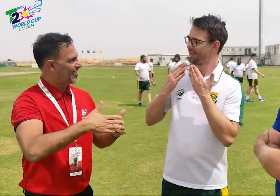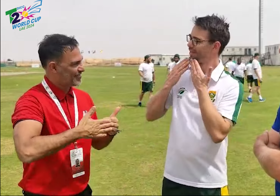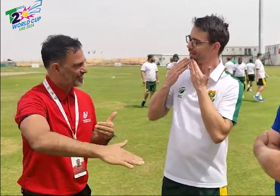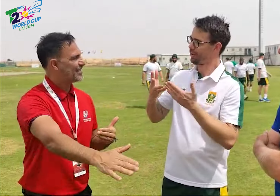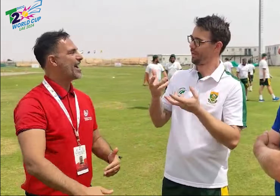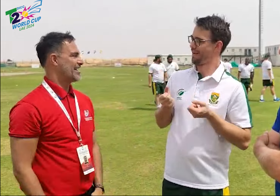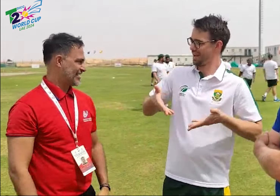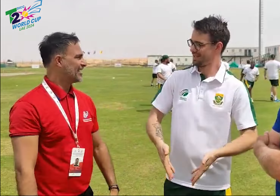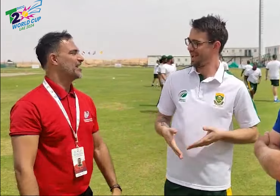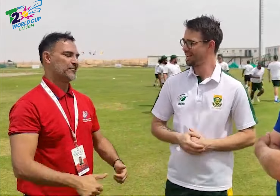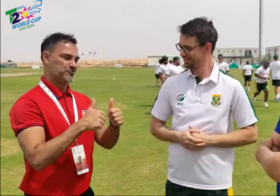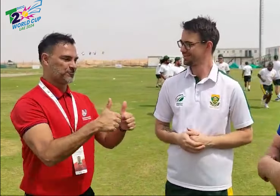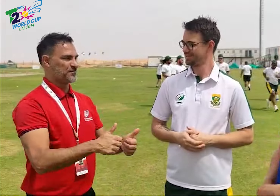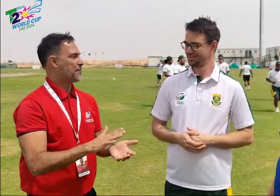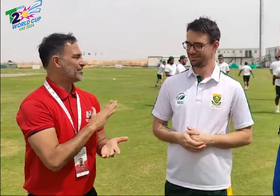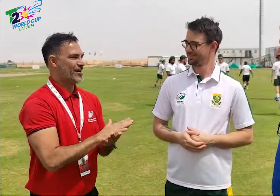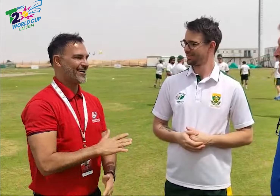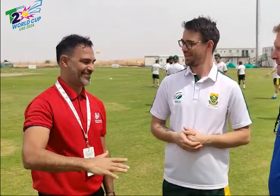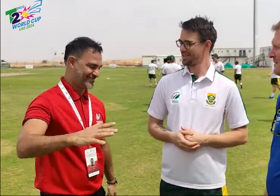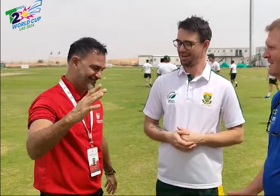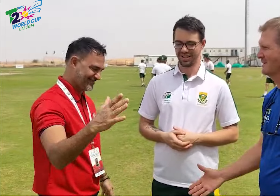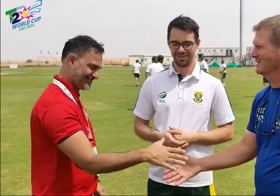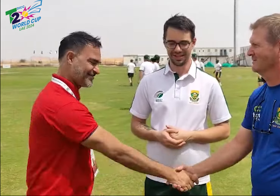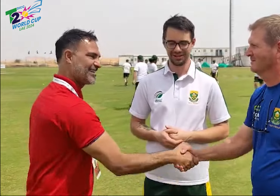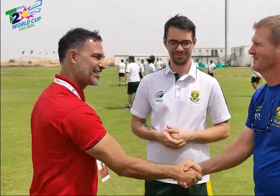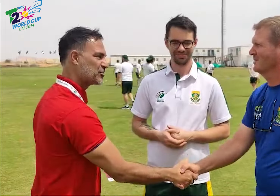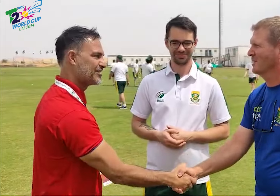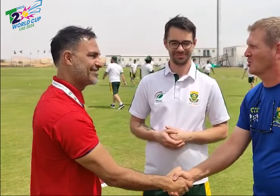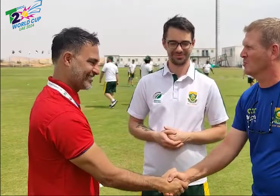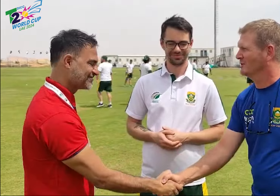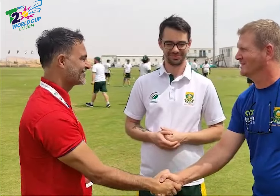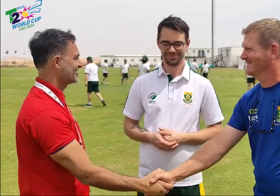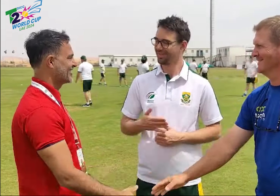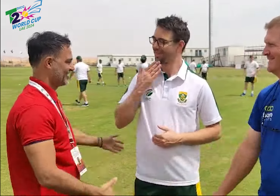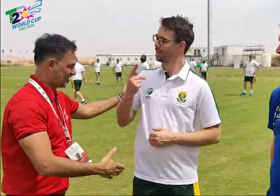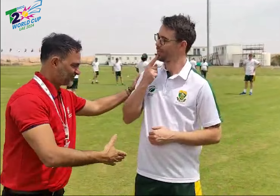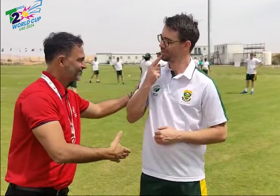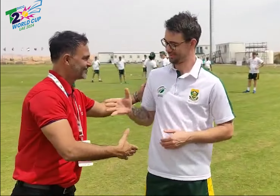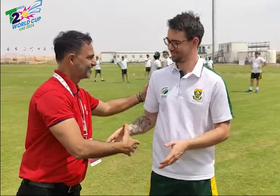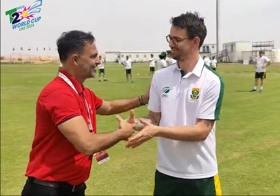having us. It's a pleasure. Thank you. Thank you, Umesh.